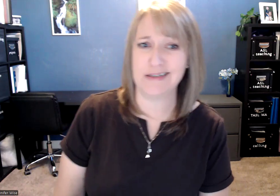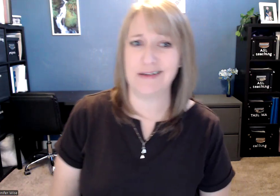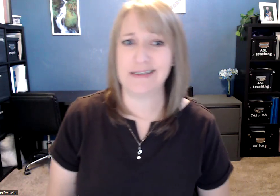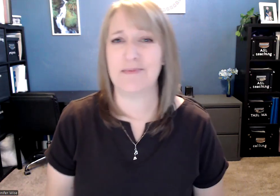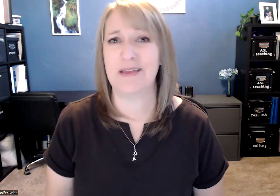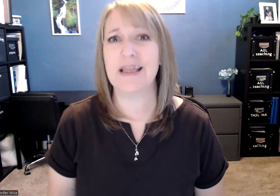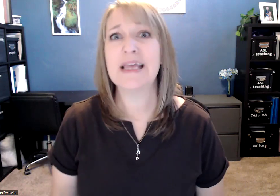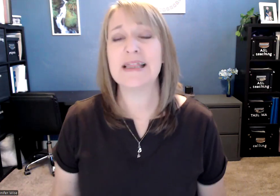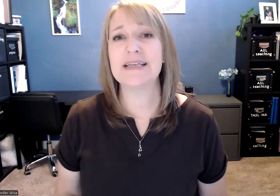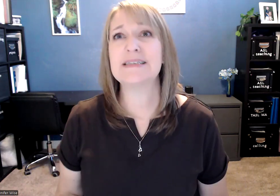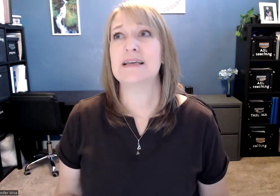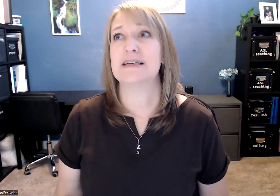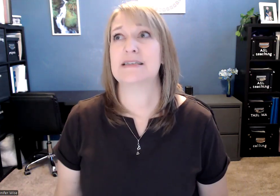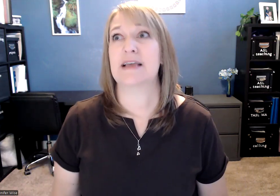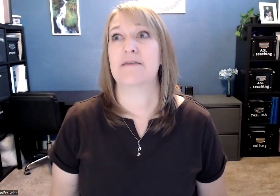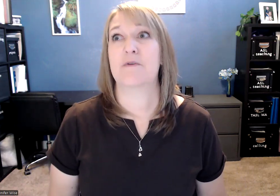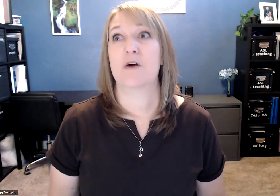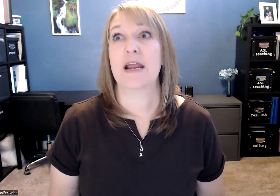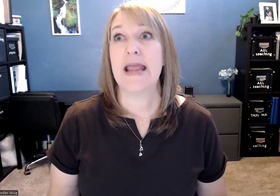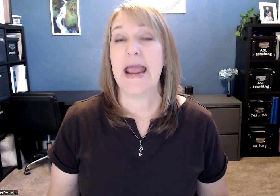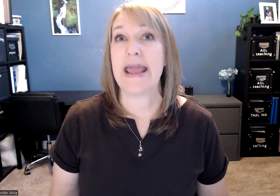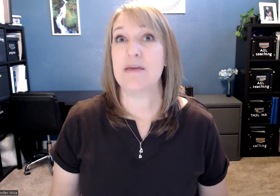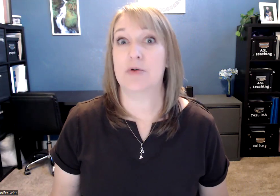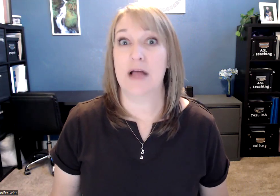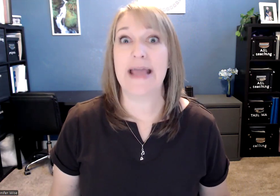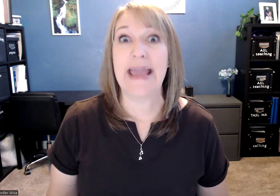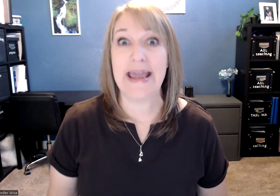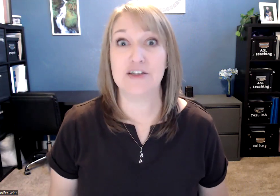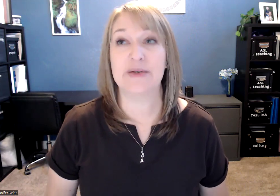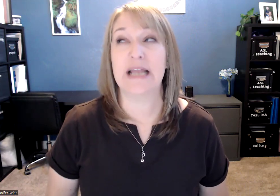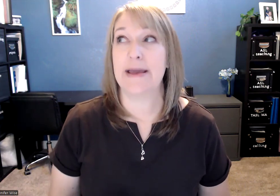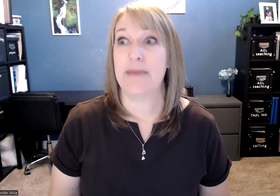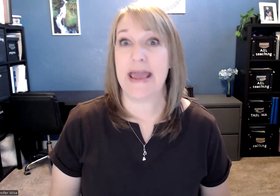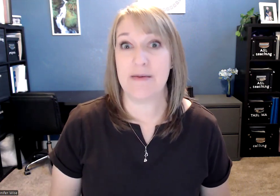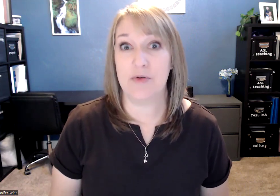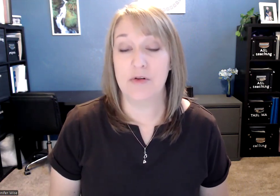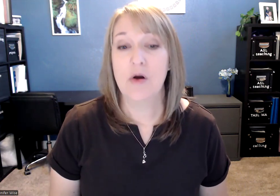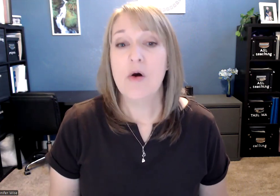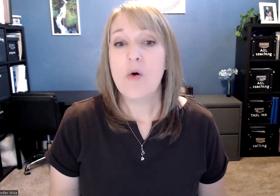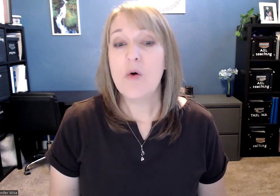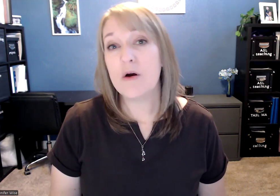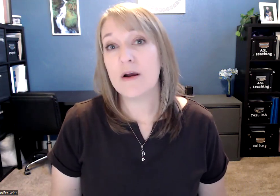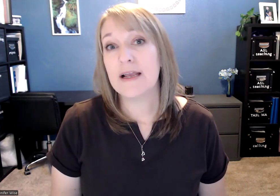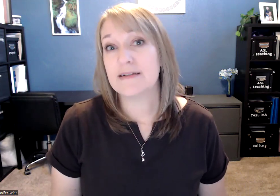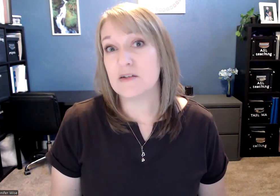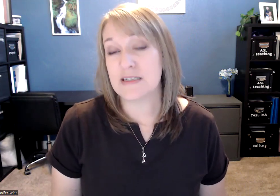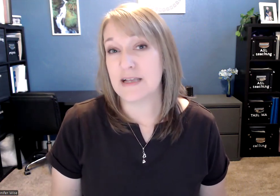not the same thing. This is the sign for able. I can do it. I am able. Or it's also the sign